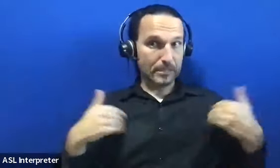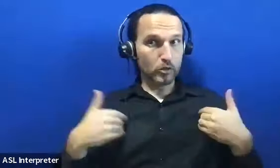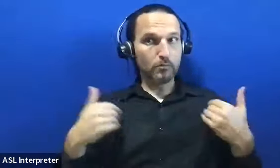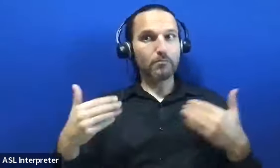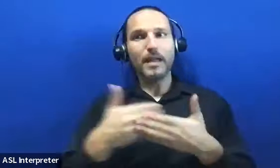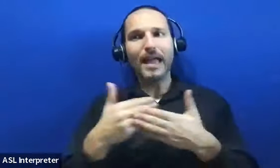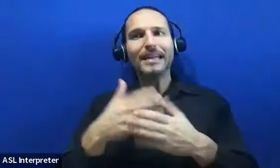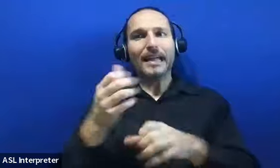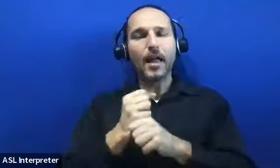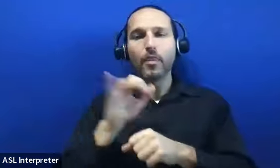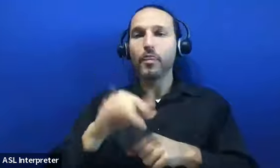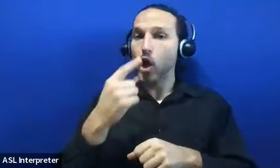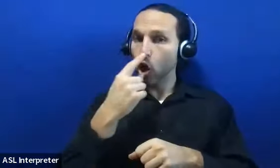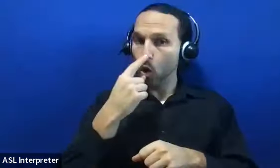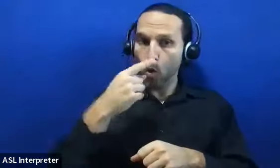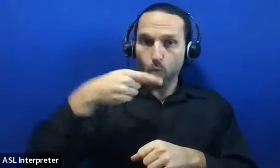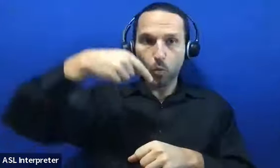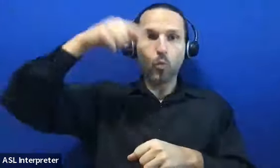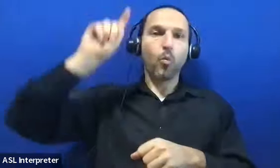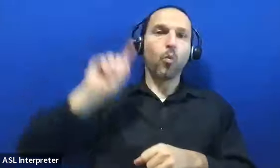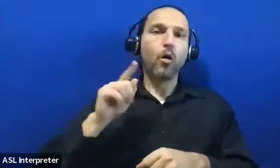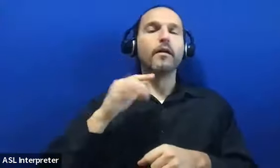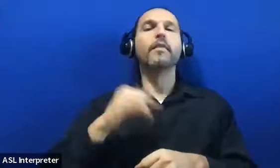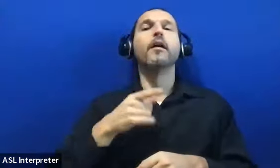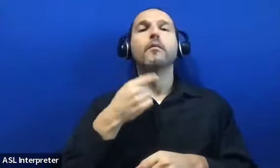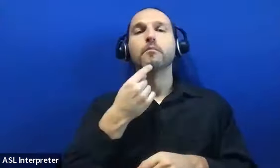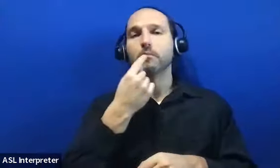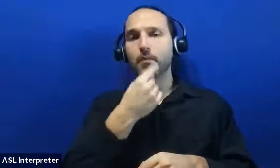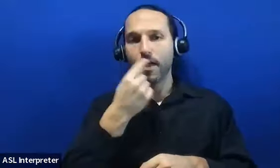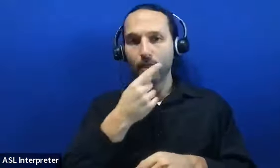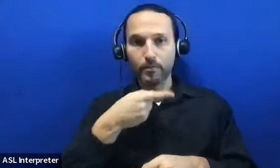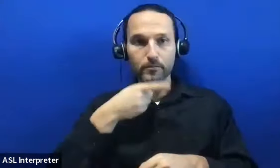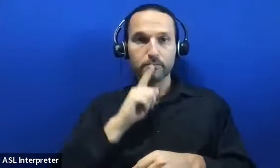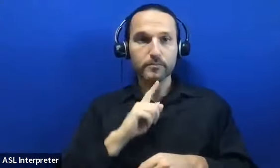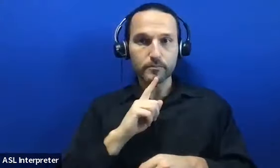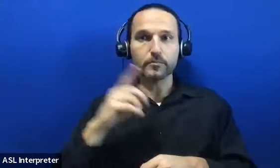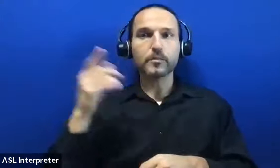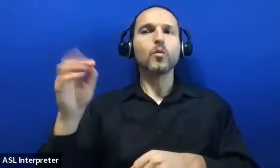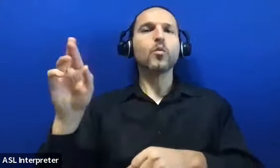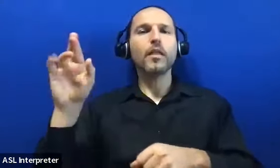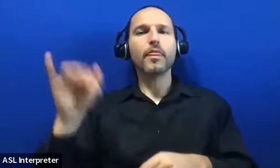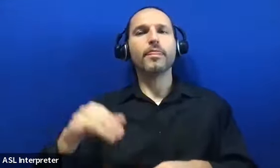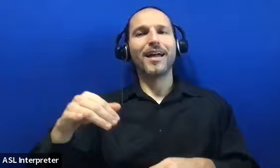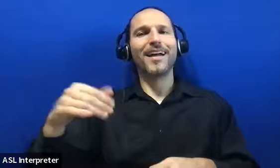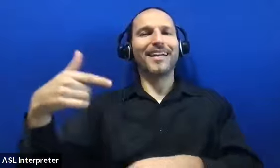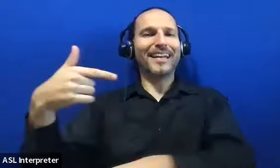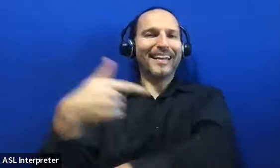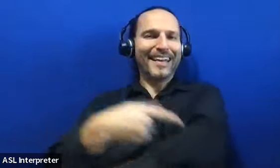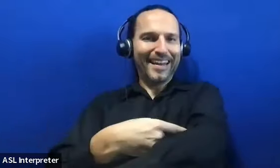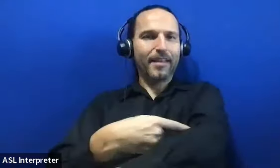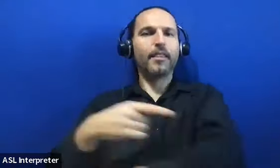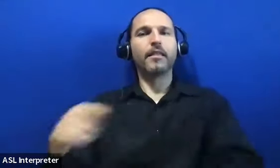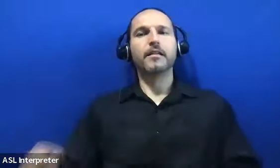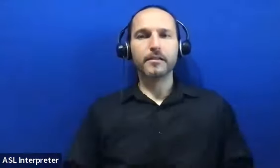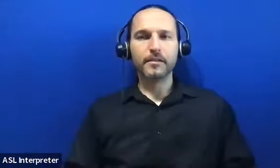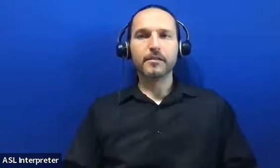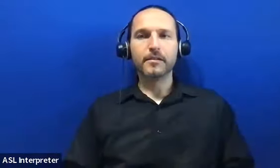given a feeding tube through the nose, through the mouth, or maybe even with a needle so that they can get liquid nutrition that